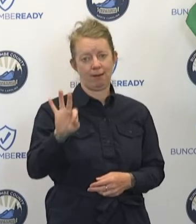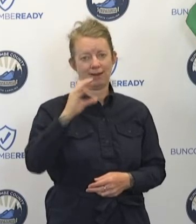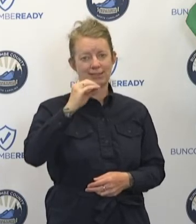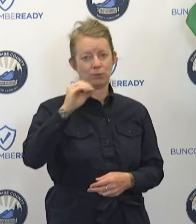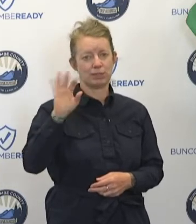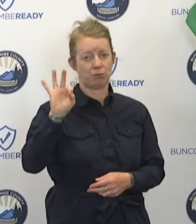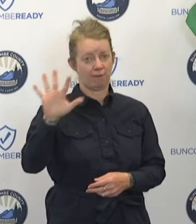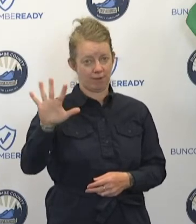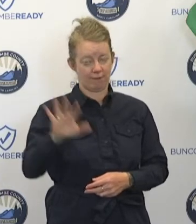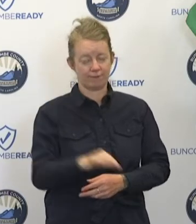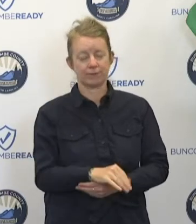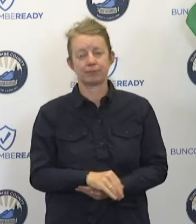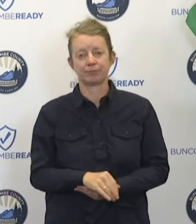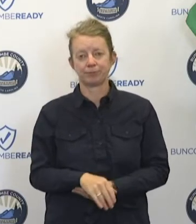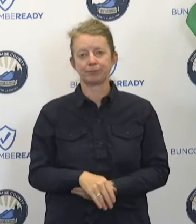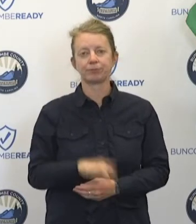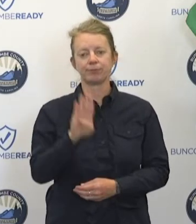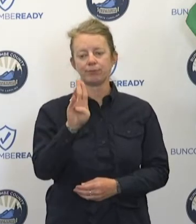828-419-0095.